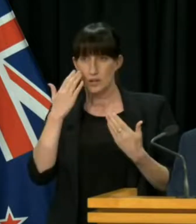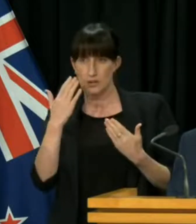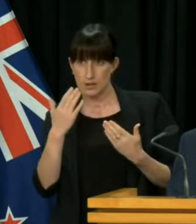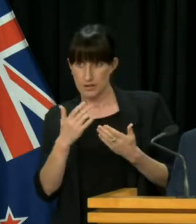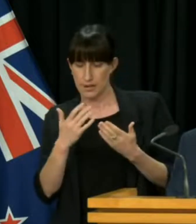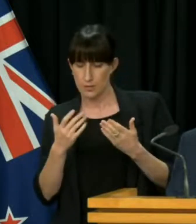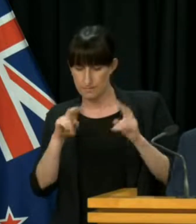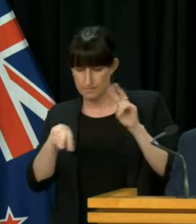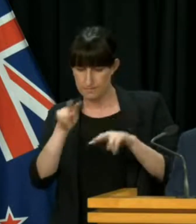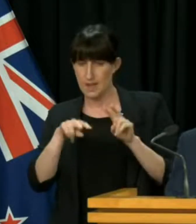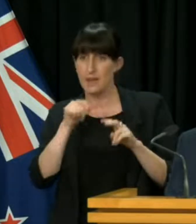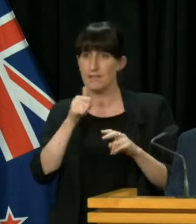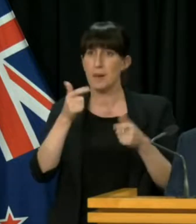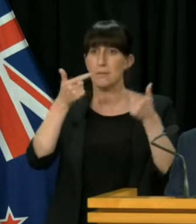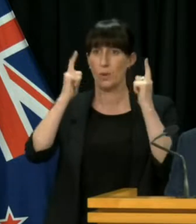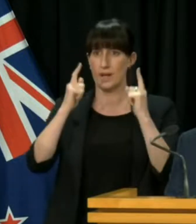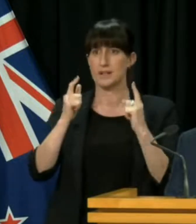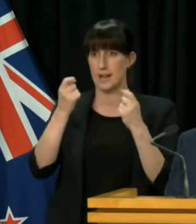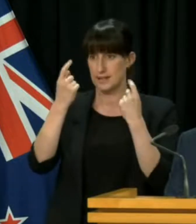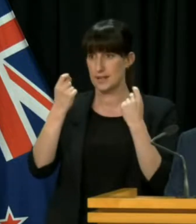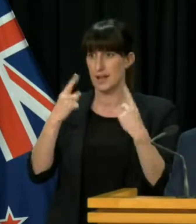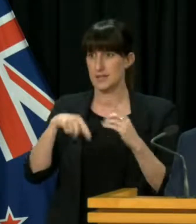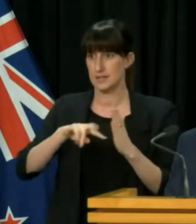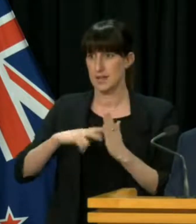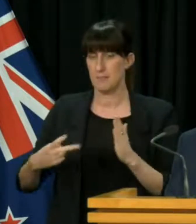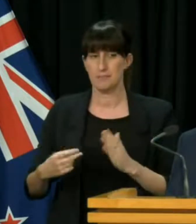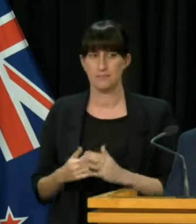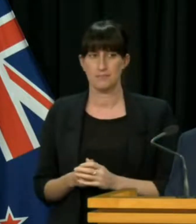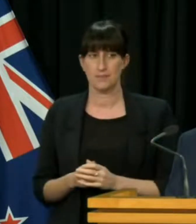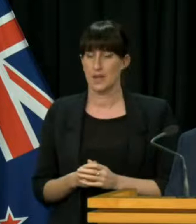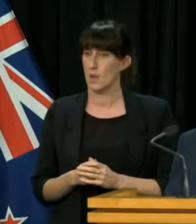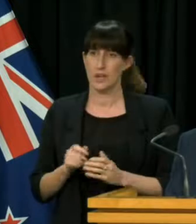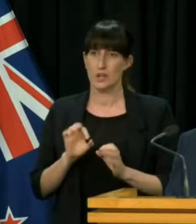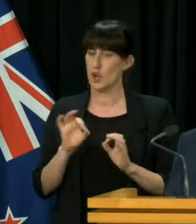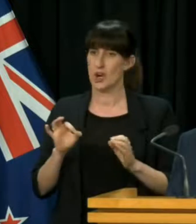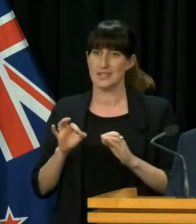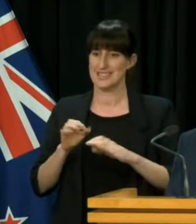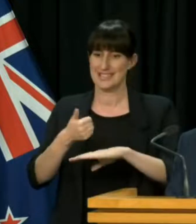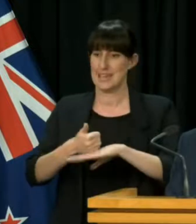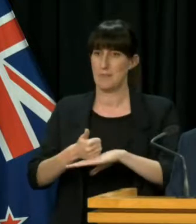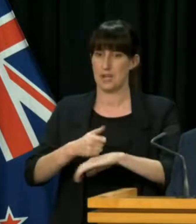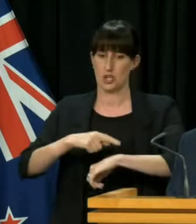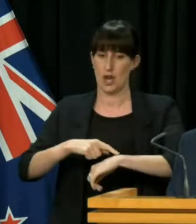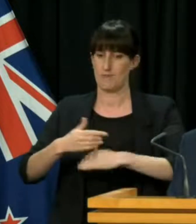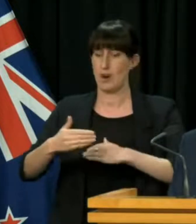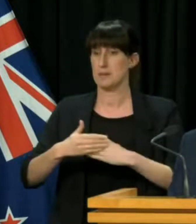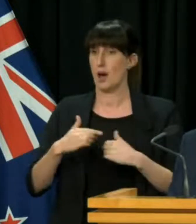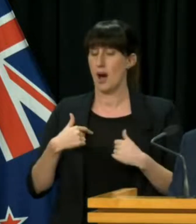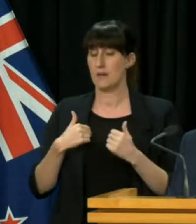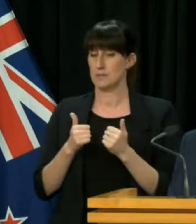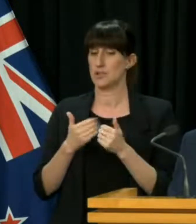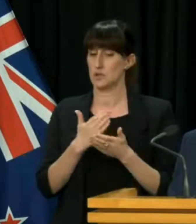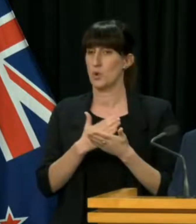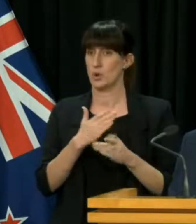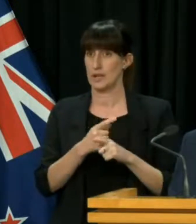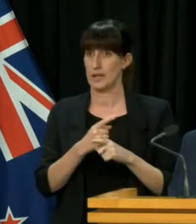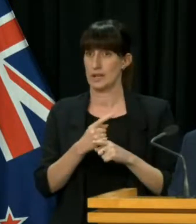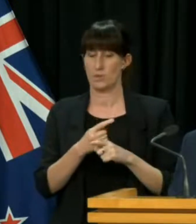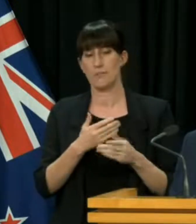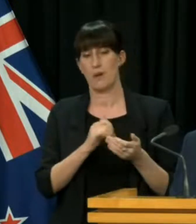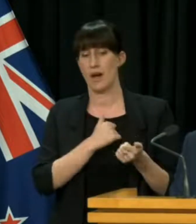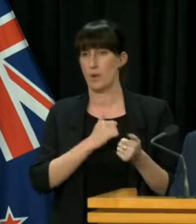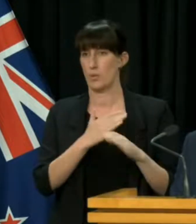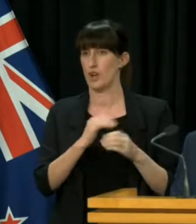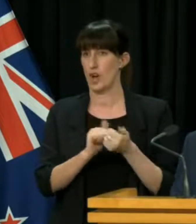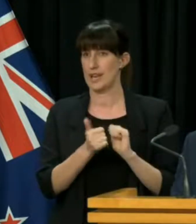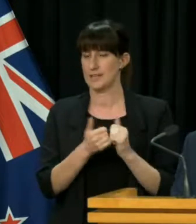take advantage of it. You expect to make decisions on that? Oh, look, we haven't set any time frames for that, but I'm talking actively with colleagues at the moment. Hi, Barry. Prime